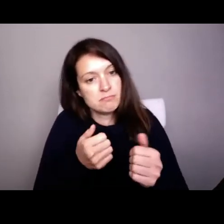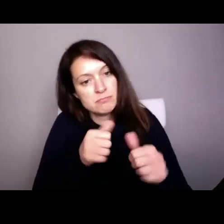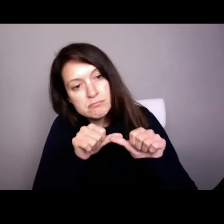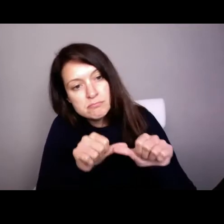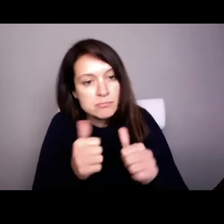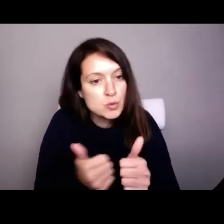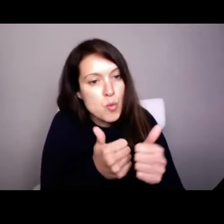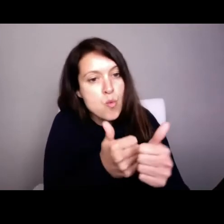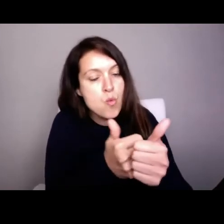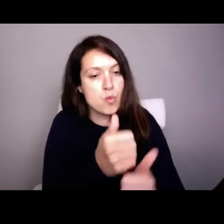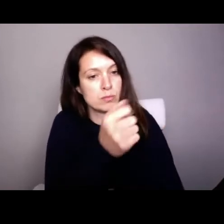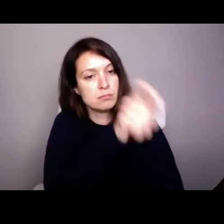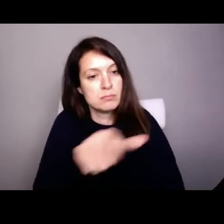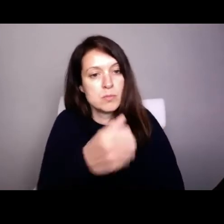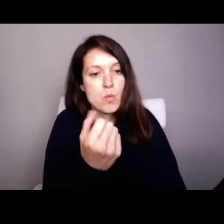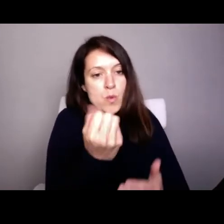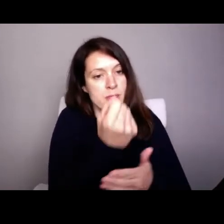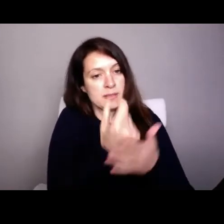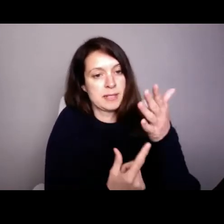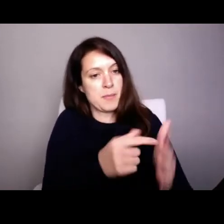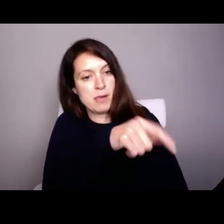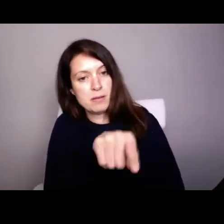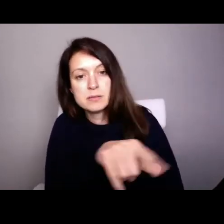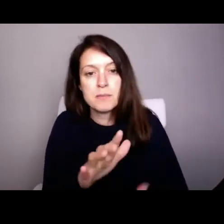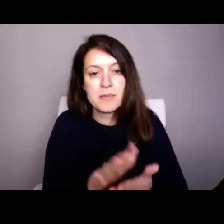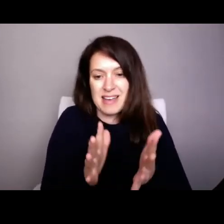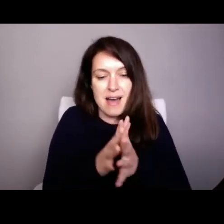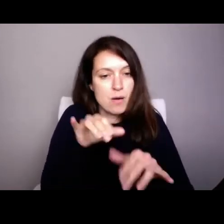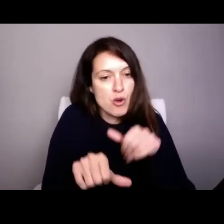and complicated public funding application processes.